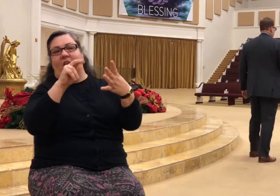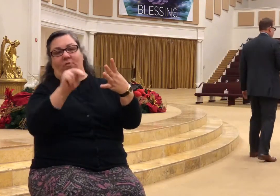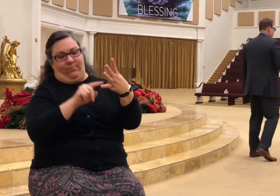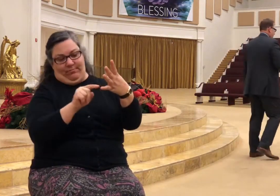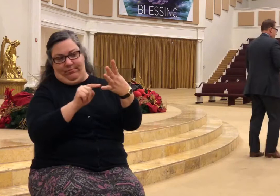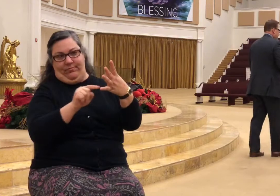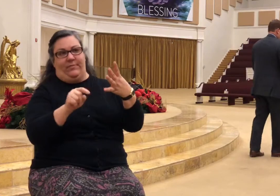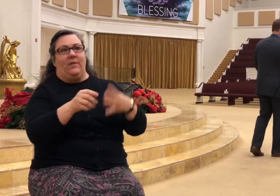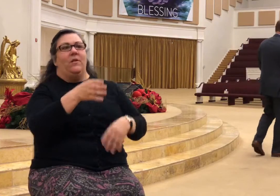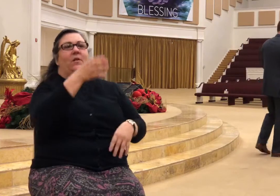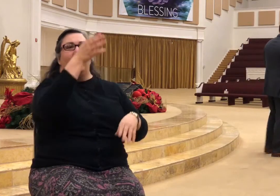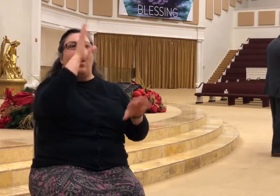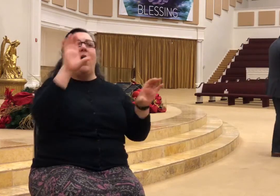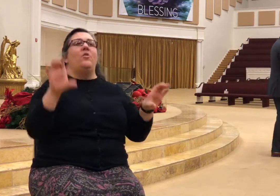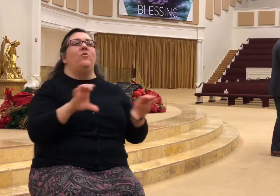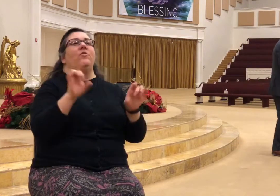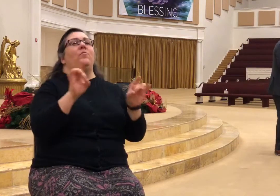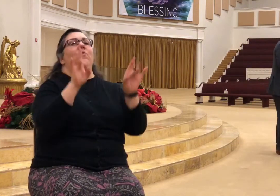some exciting things